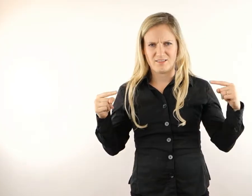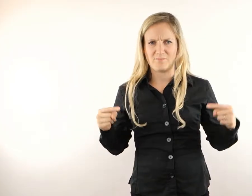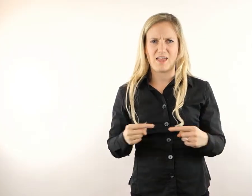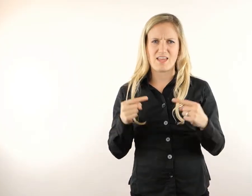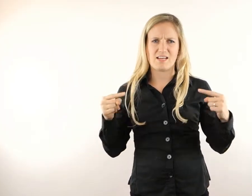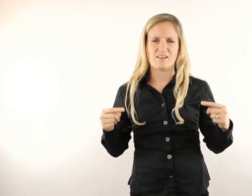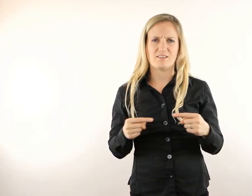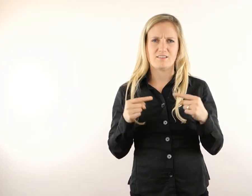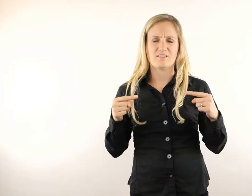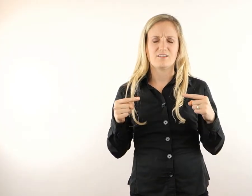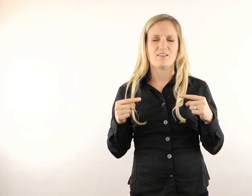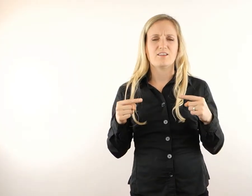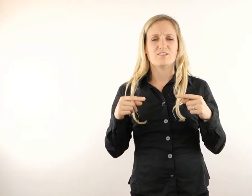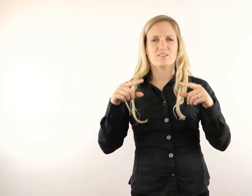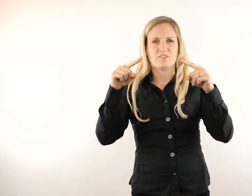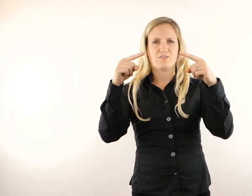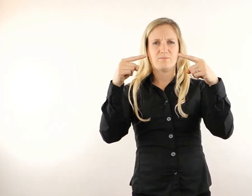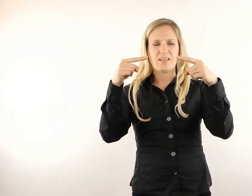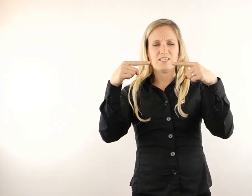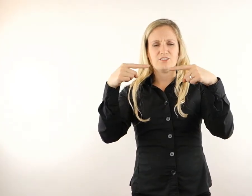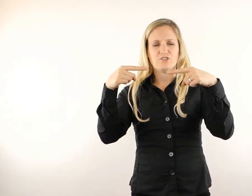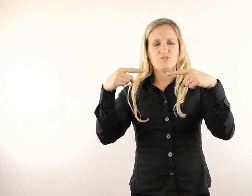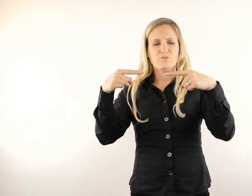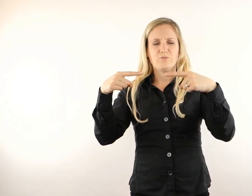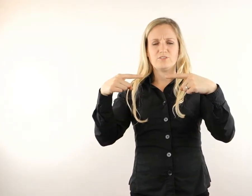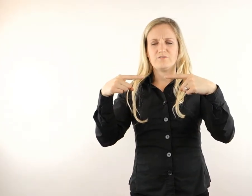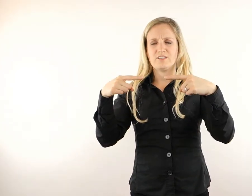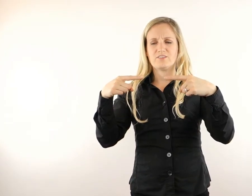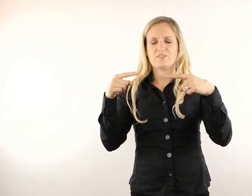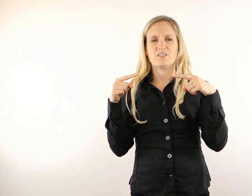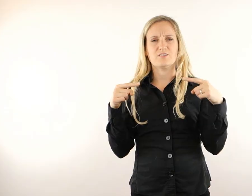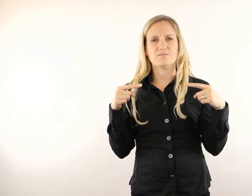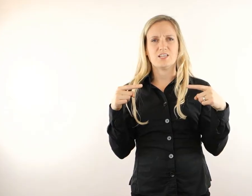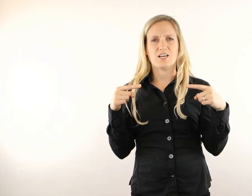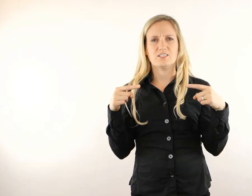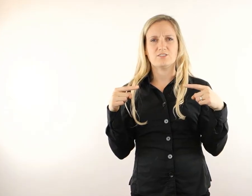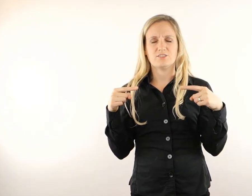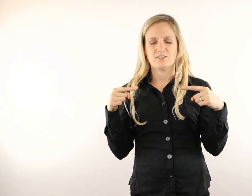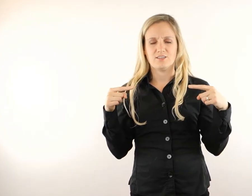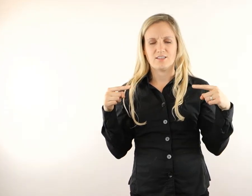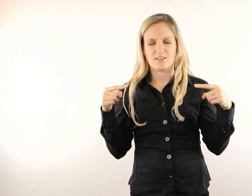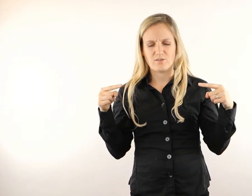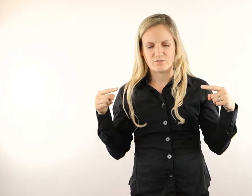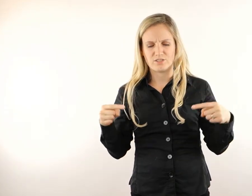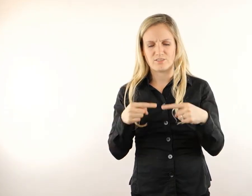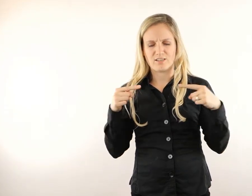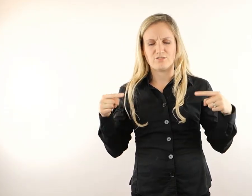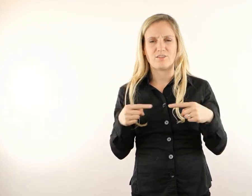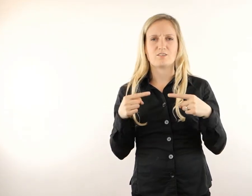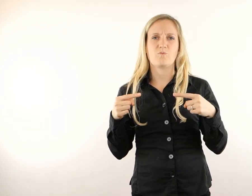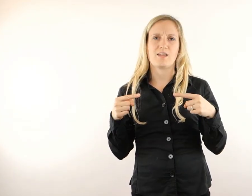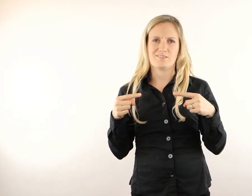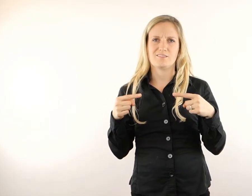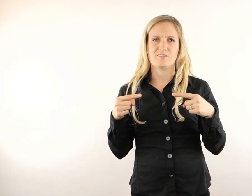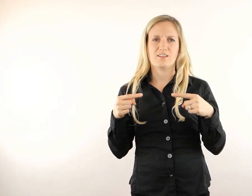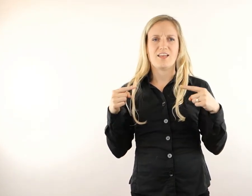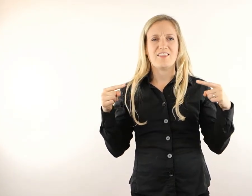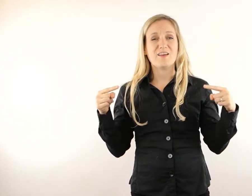the pain. So the pain is 2 pointer fingers. They don't touch. And go just kind of do that twice. And that